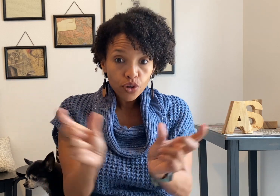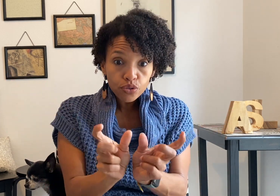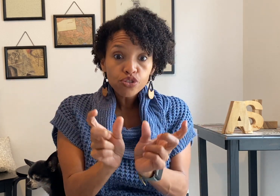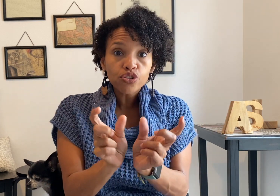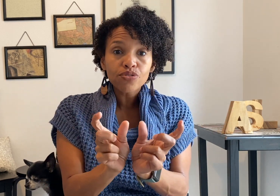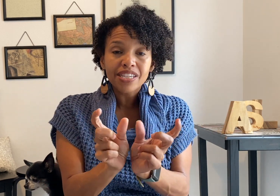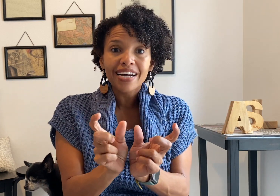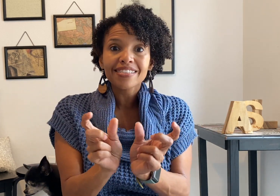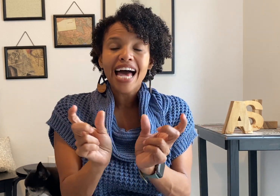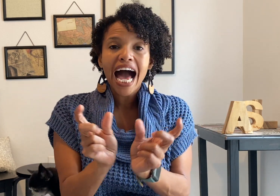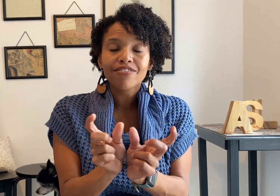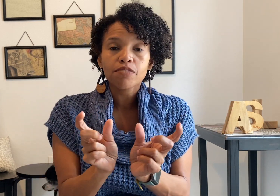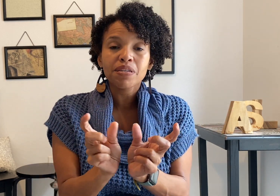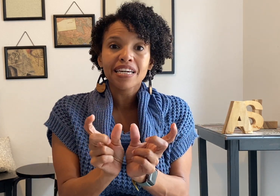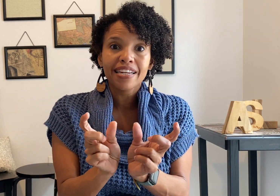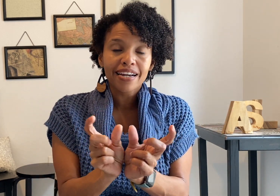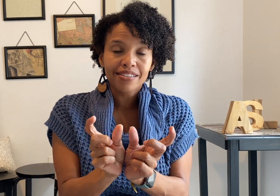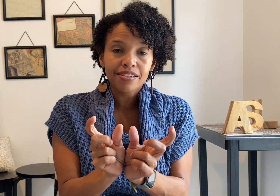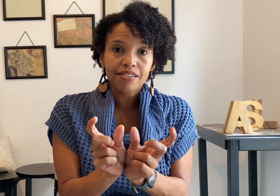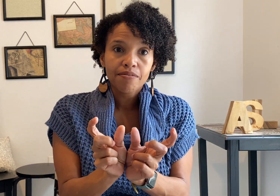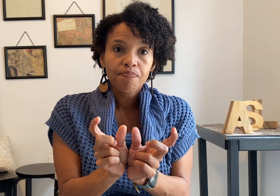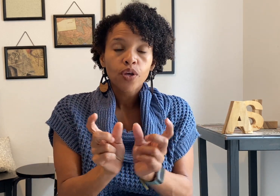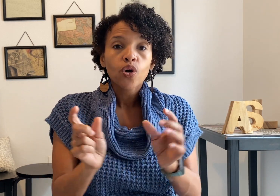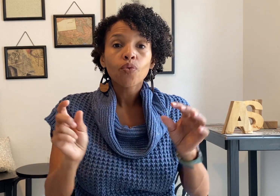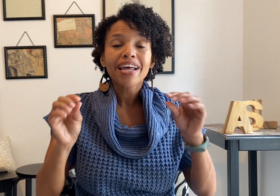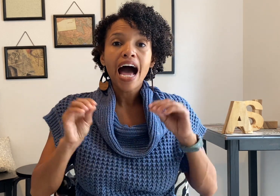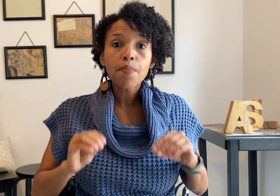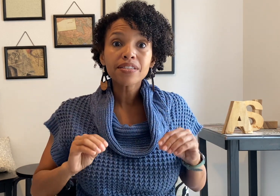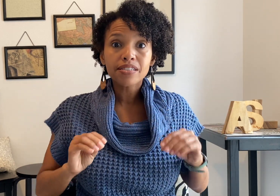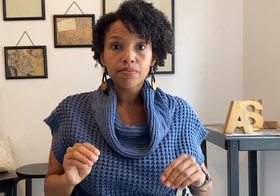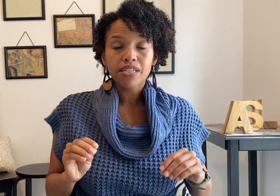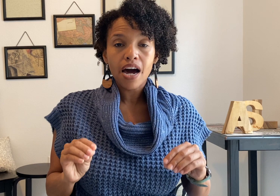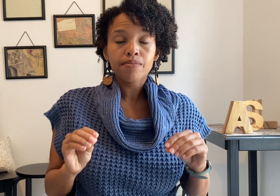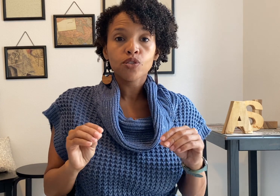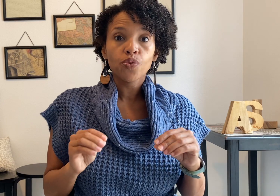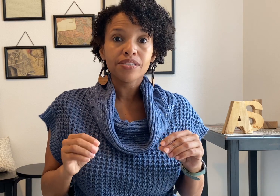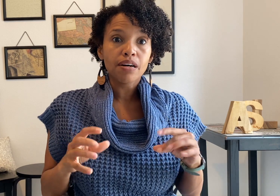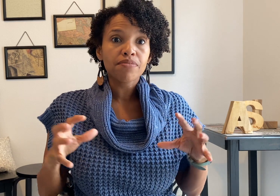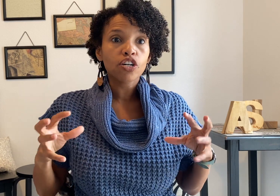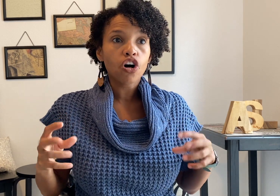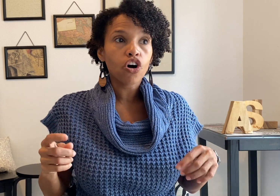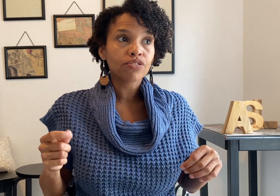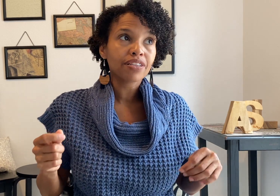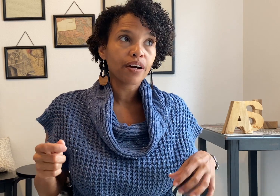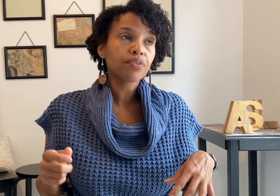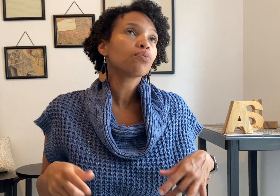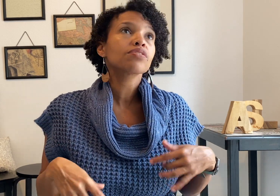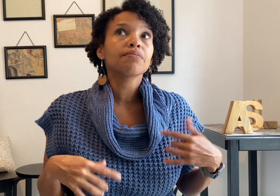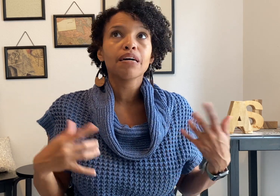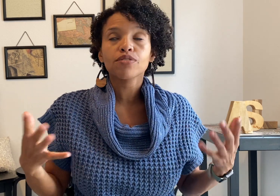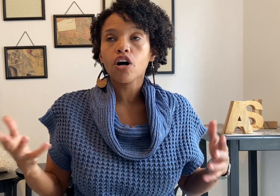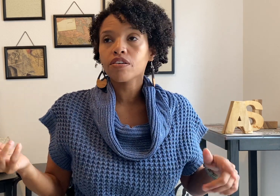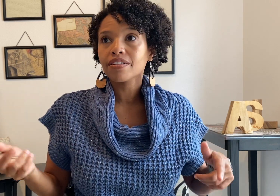those two signs have to be connected. What happens sometimes with something called, like what we'll sometimes call it